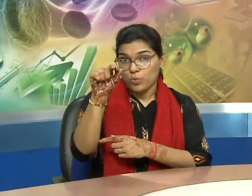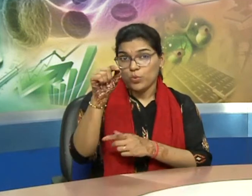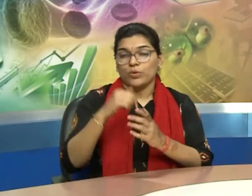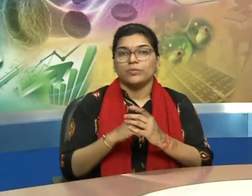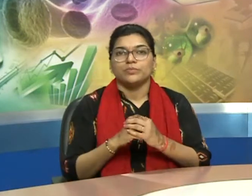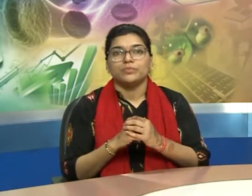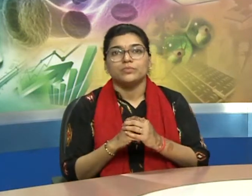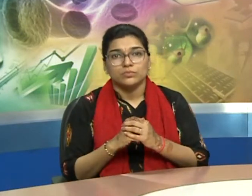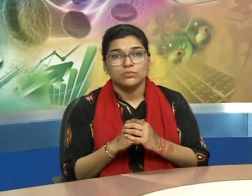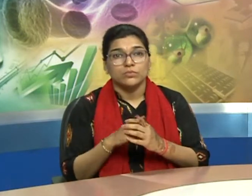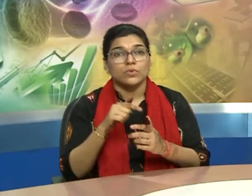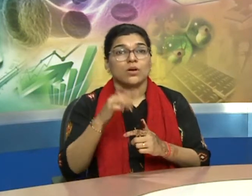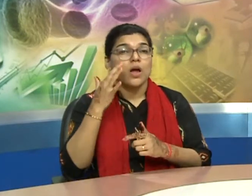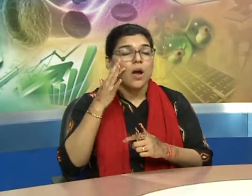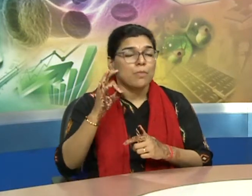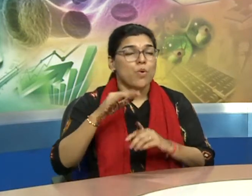The seventh objective